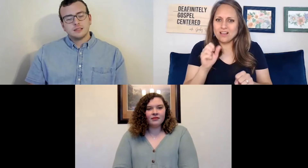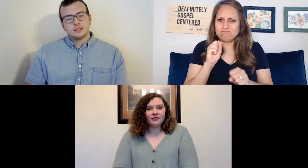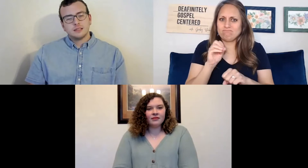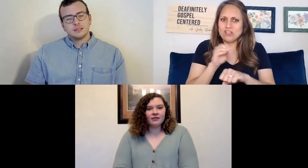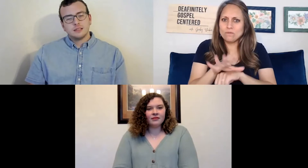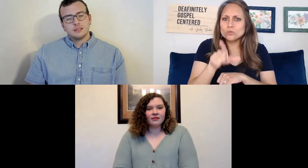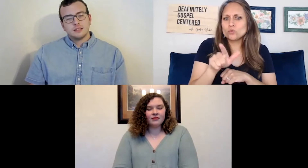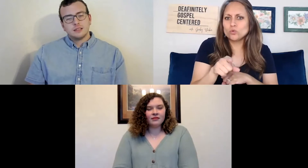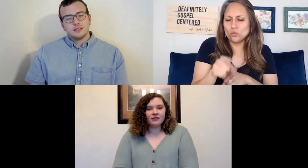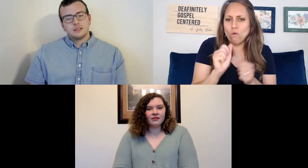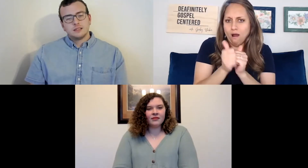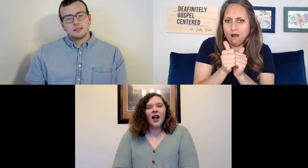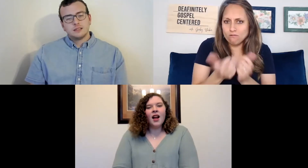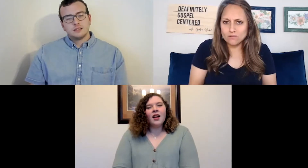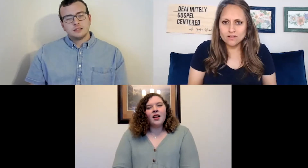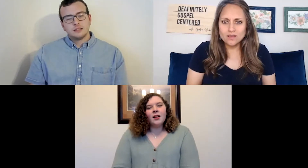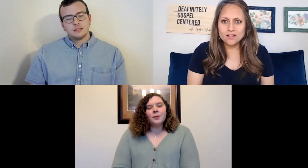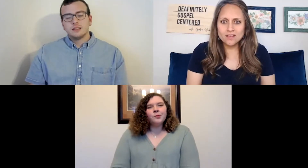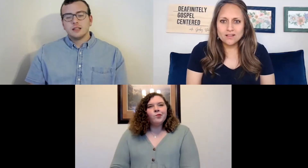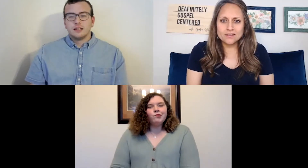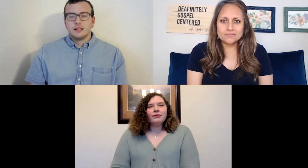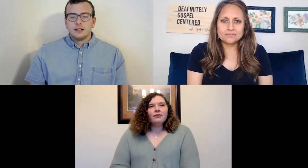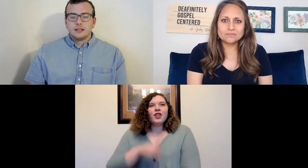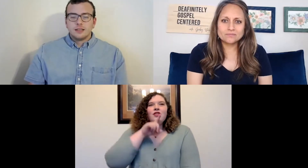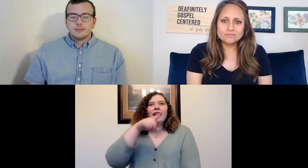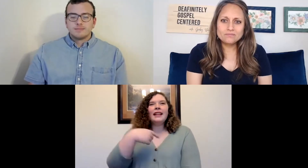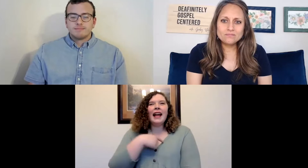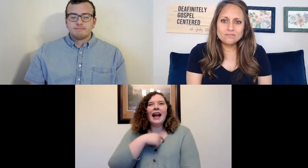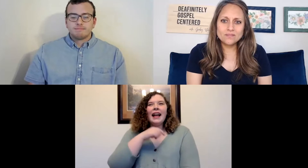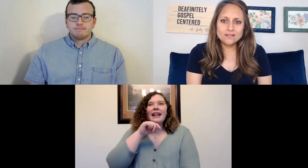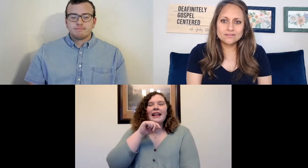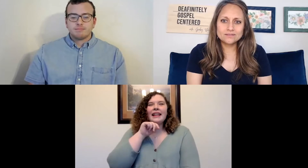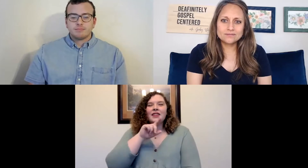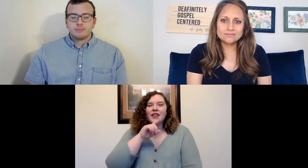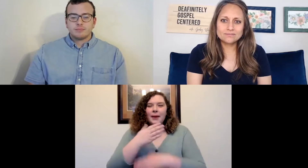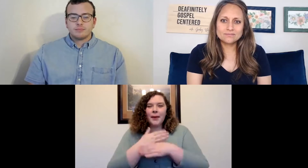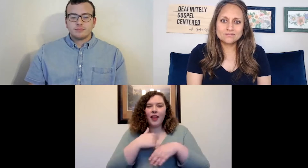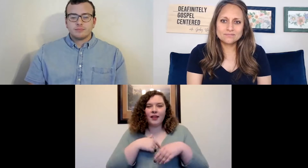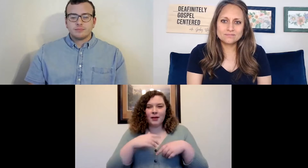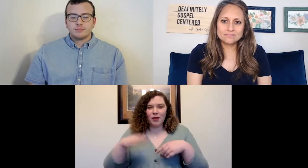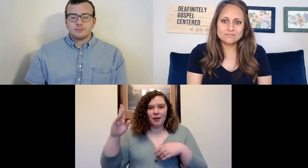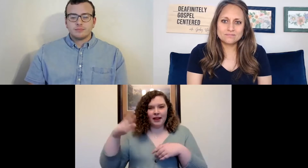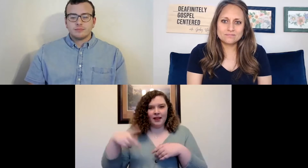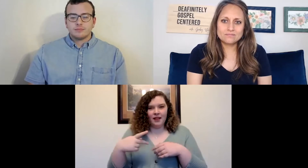other individuals, how did that affect you?